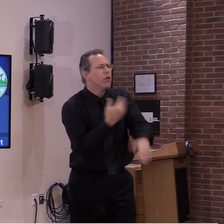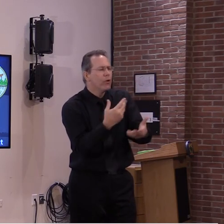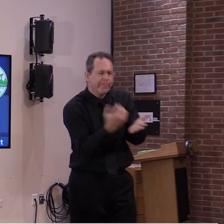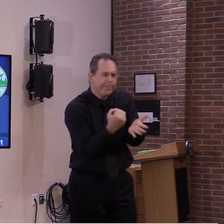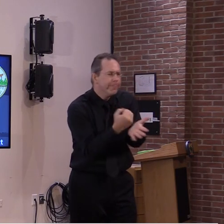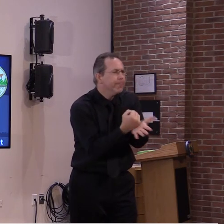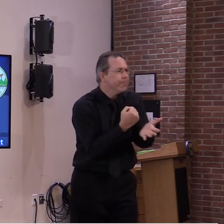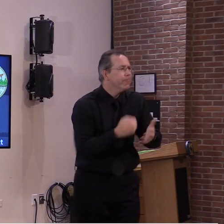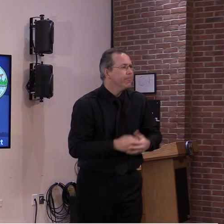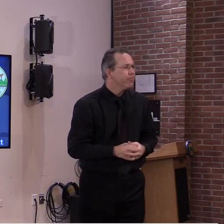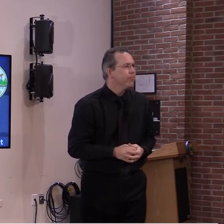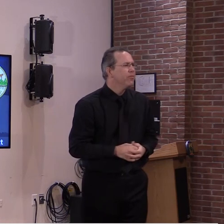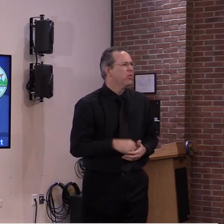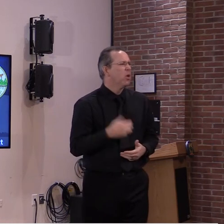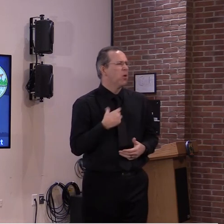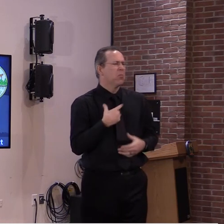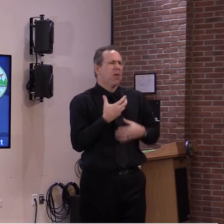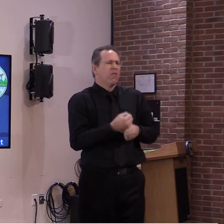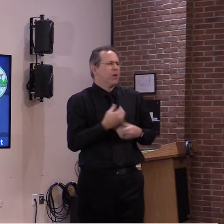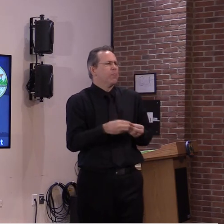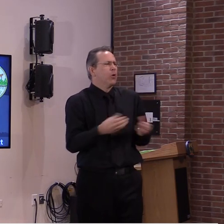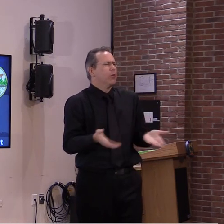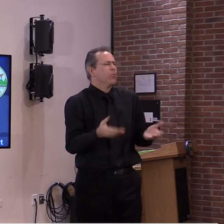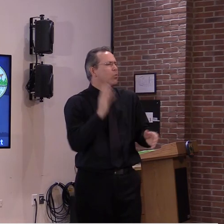So we'll get better. I'm confident of that.